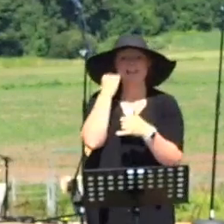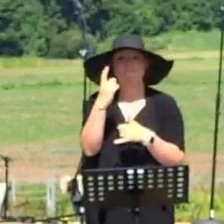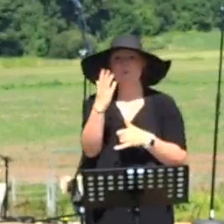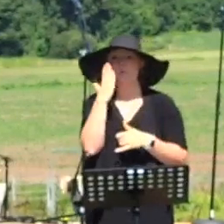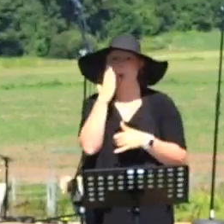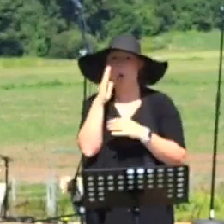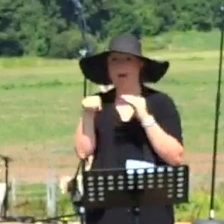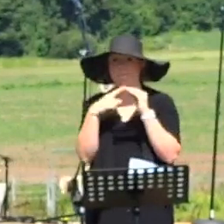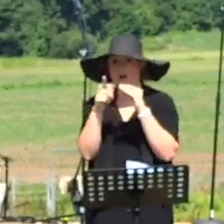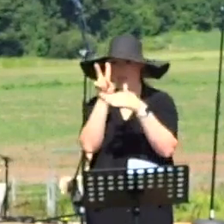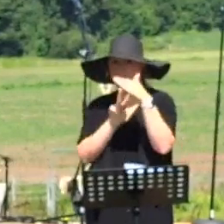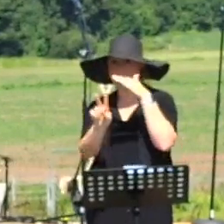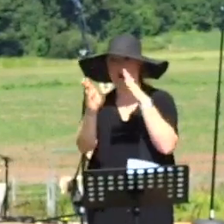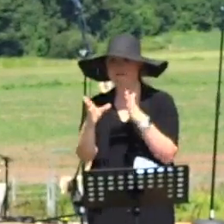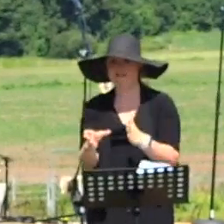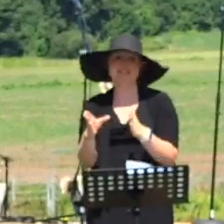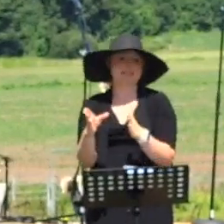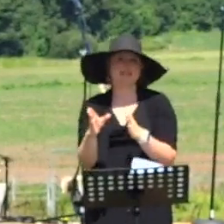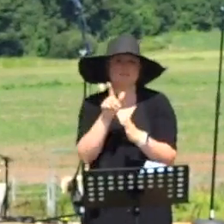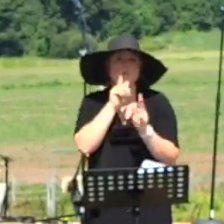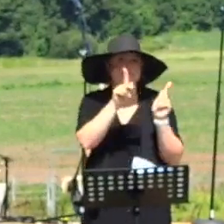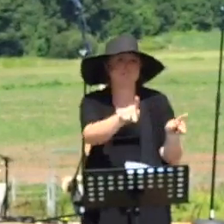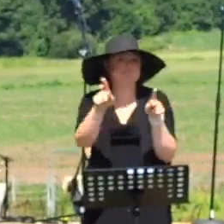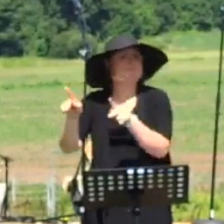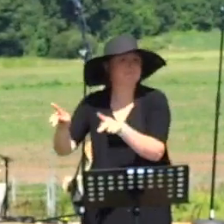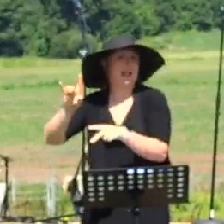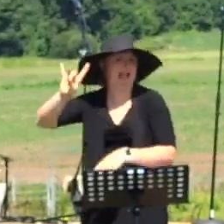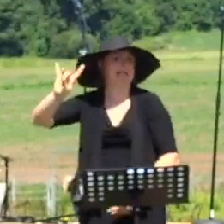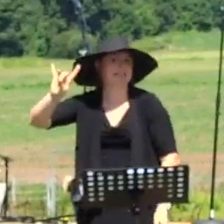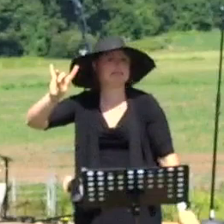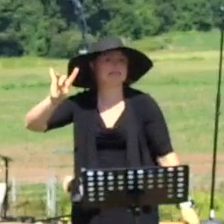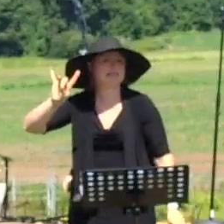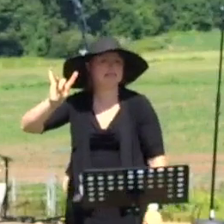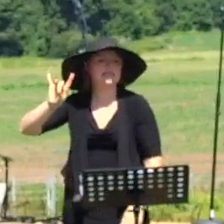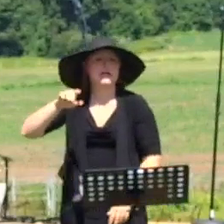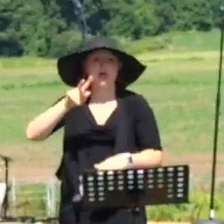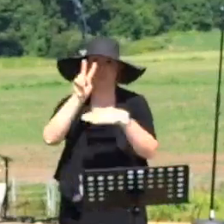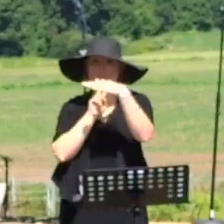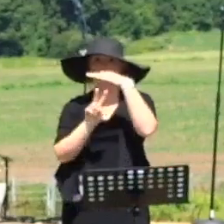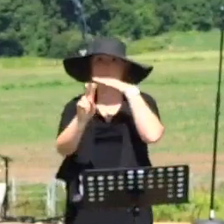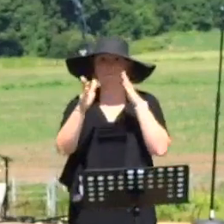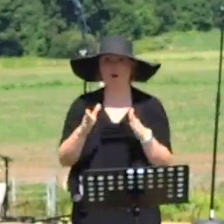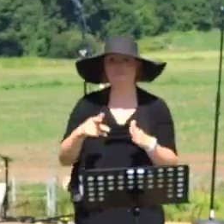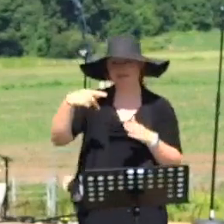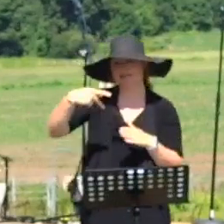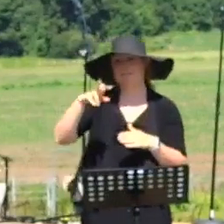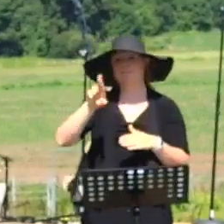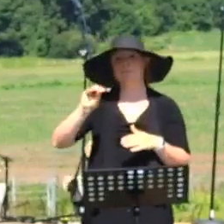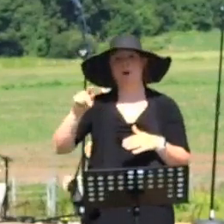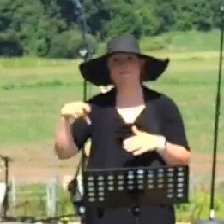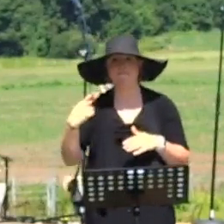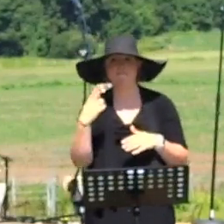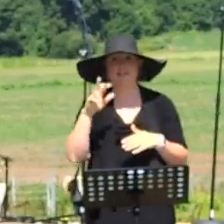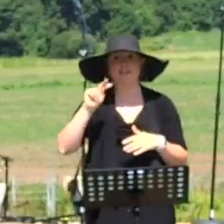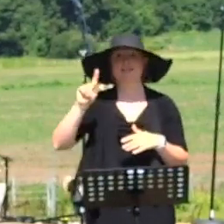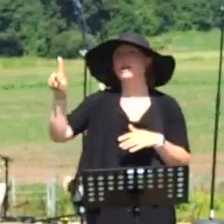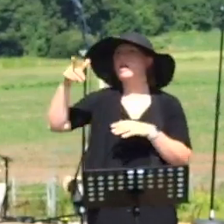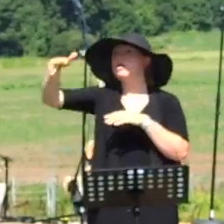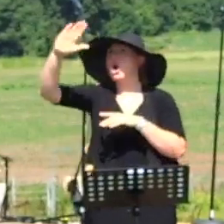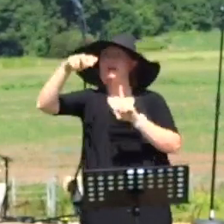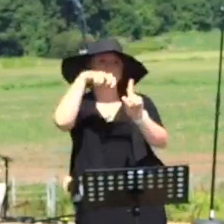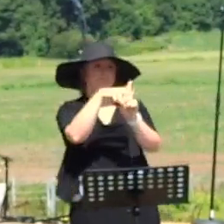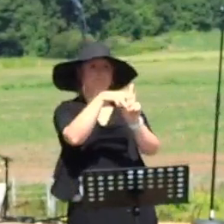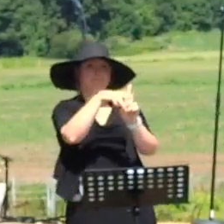that's a pretty perfect description of who the prophets were, because they were specifically called by God